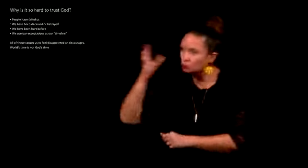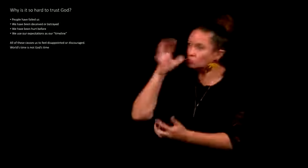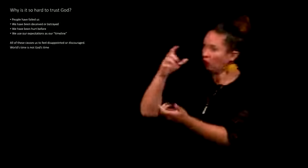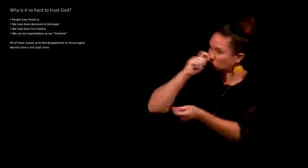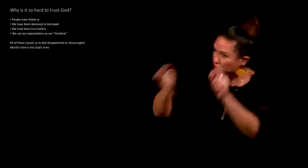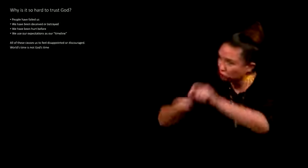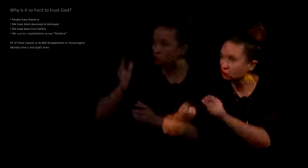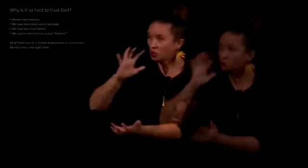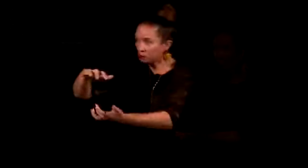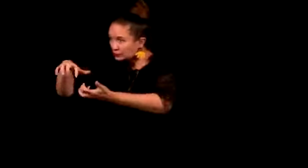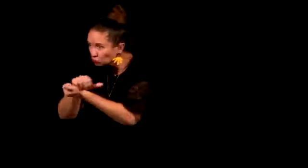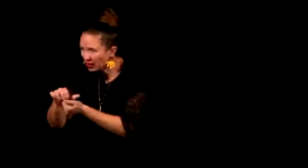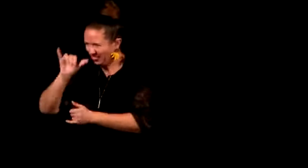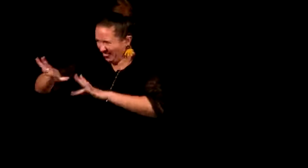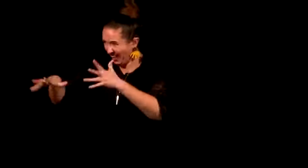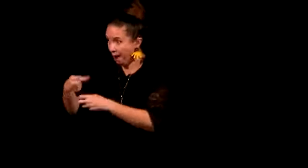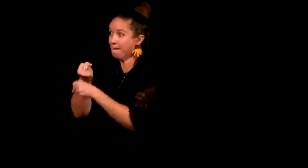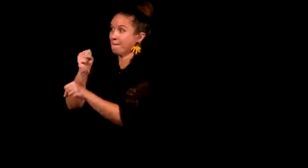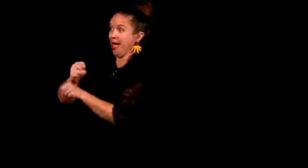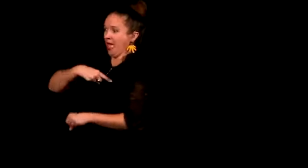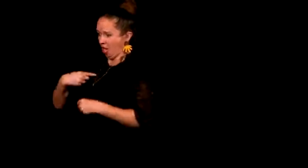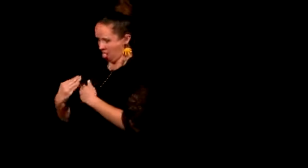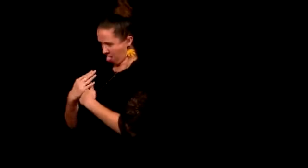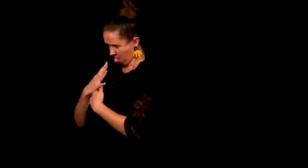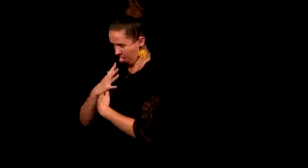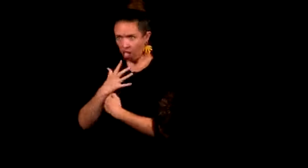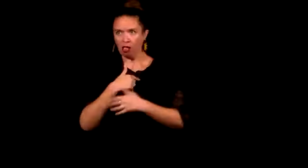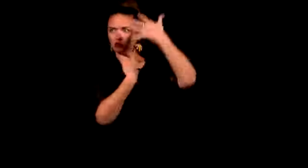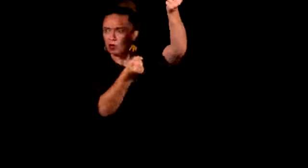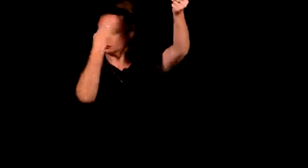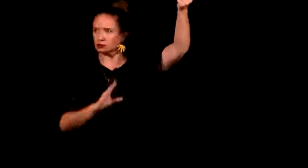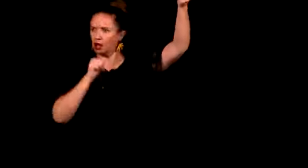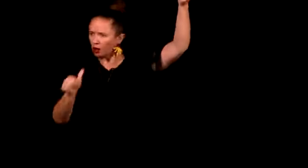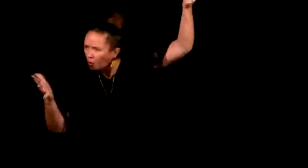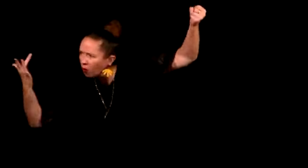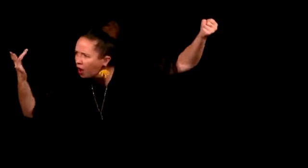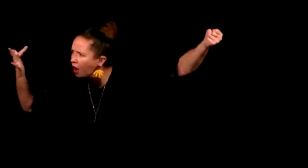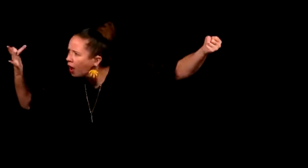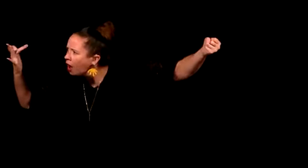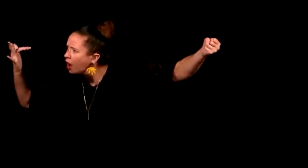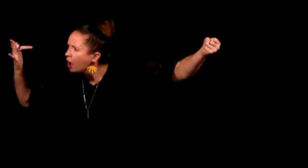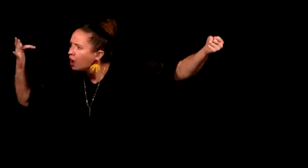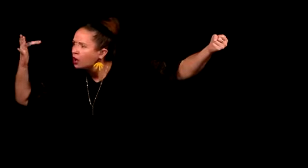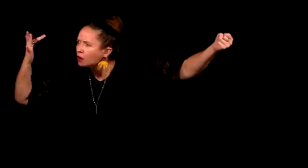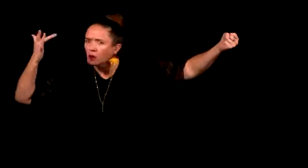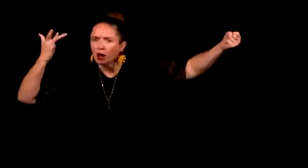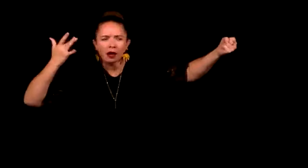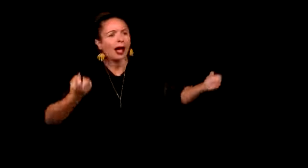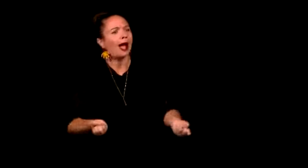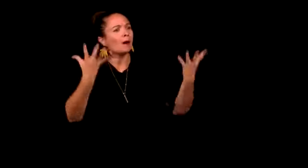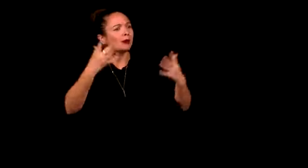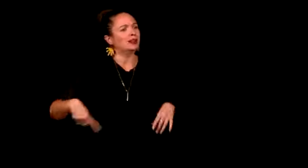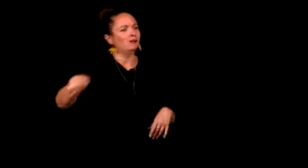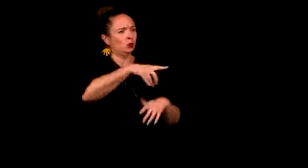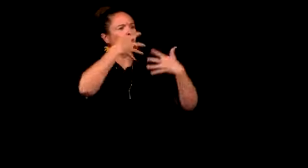hurt you. People have hurt your feelings. People have made us lose the trust in God. They're like, why should